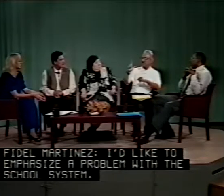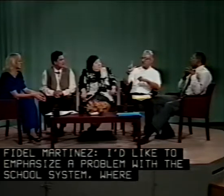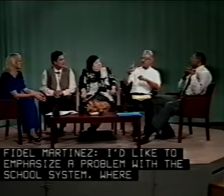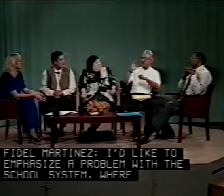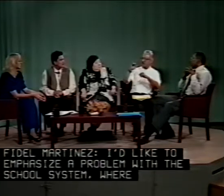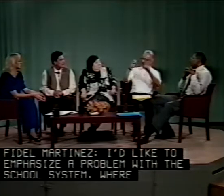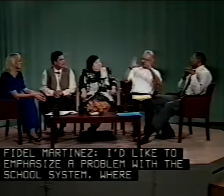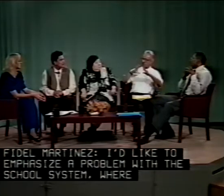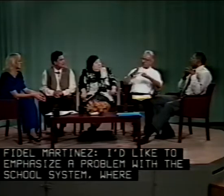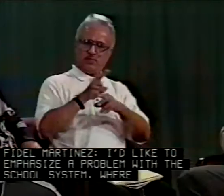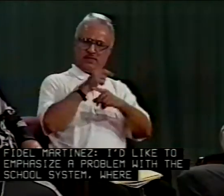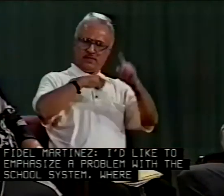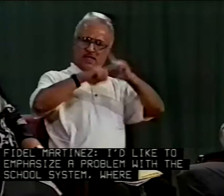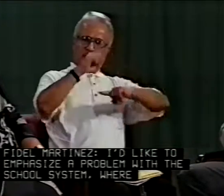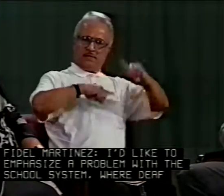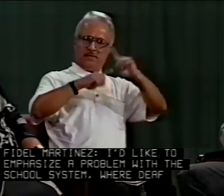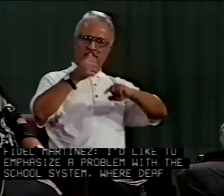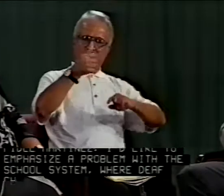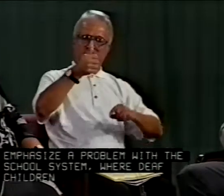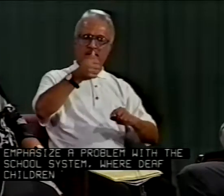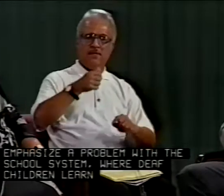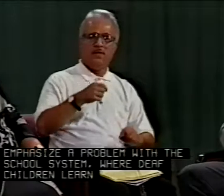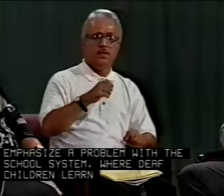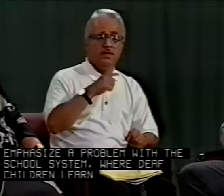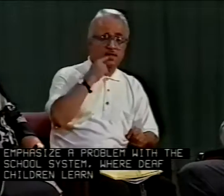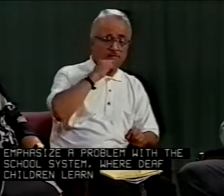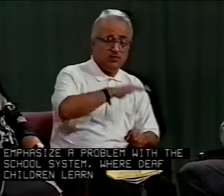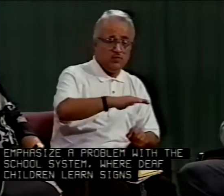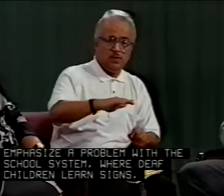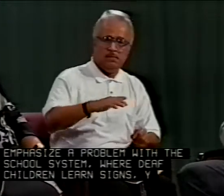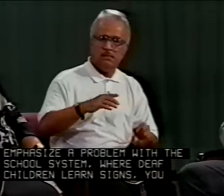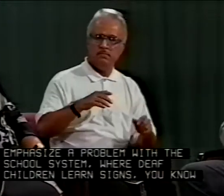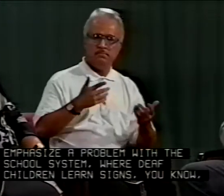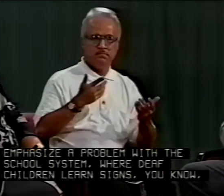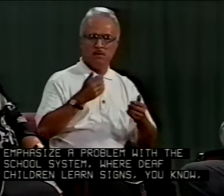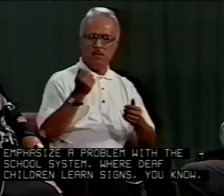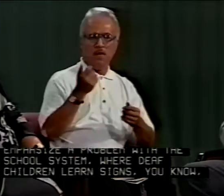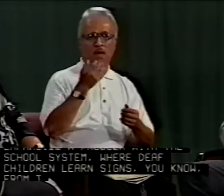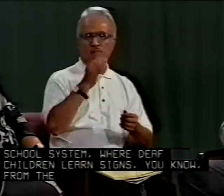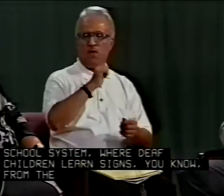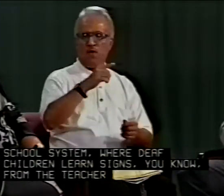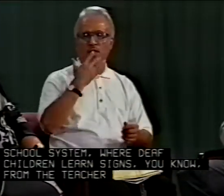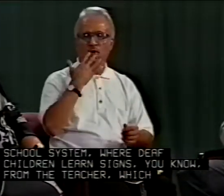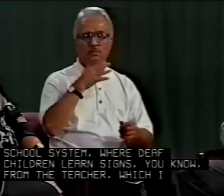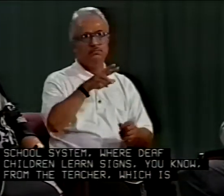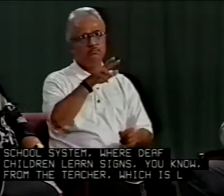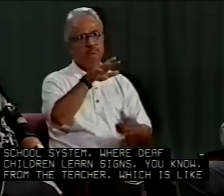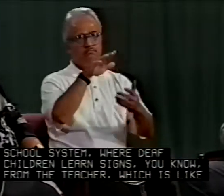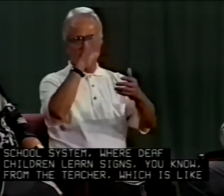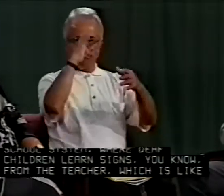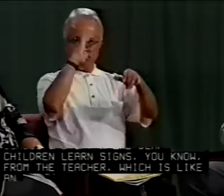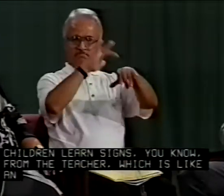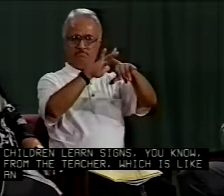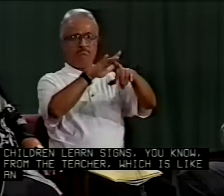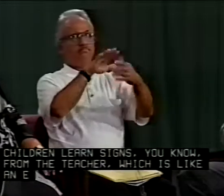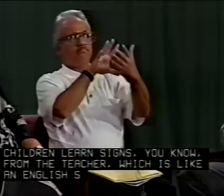learn signs, you know, from the teacher, which is like an English sign language. And people of all color, you